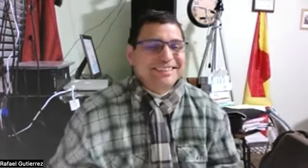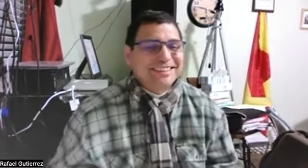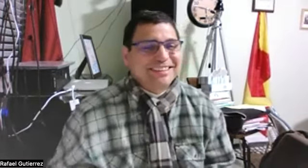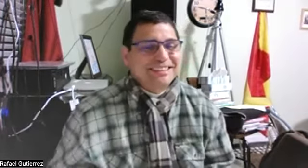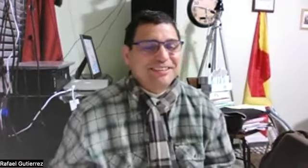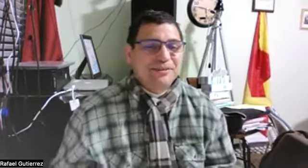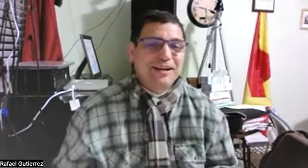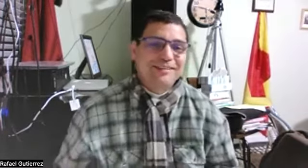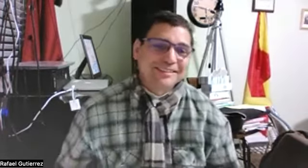Yeah. Well,